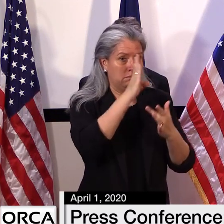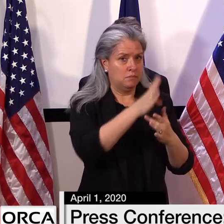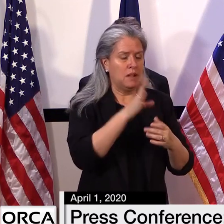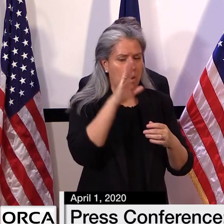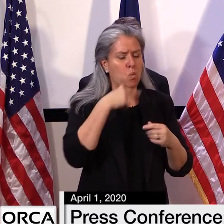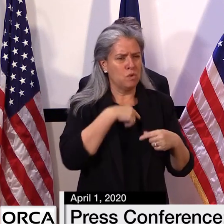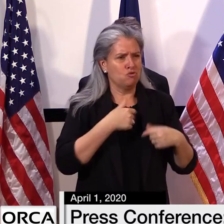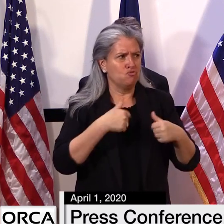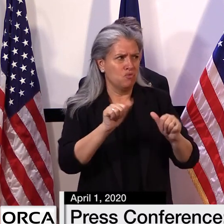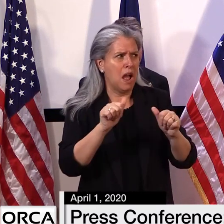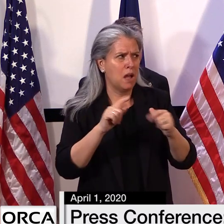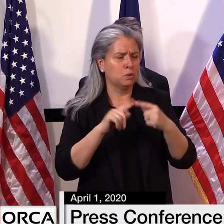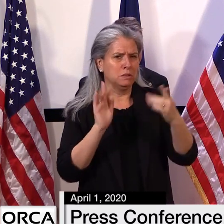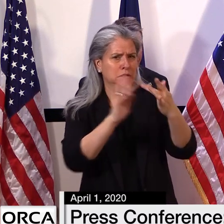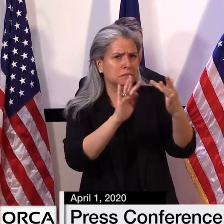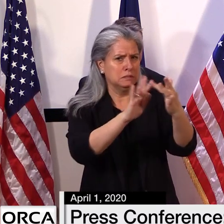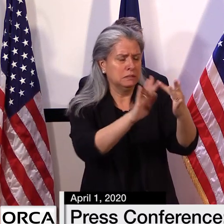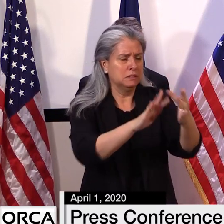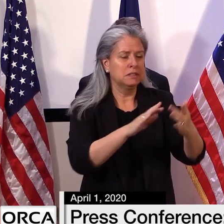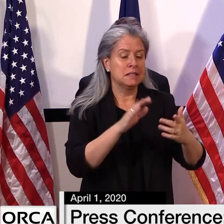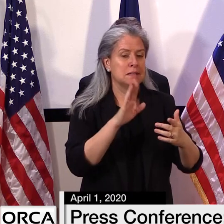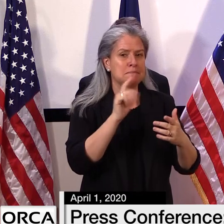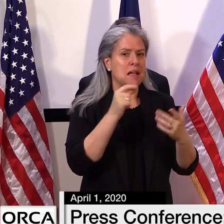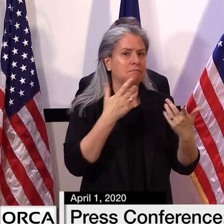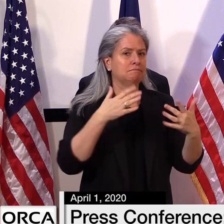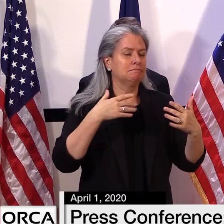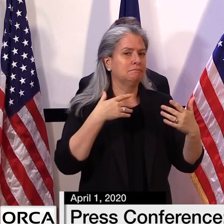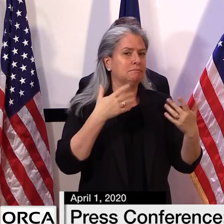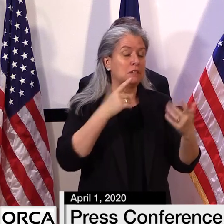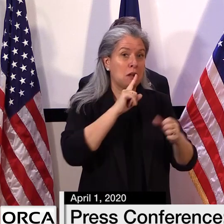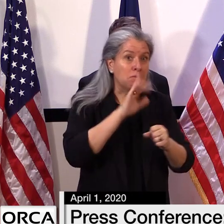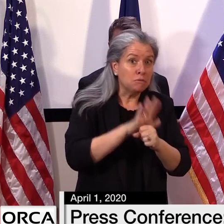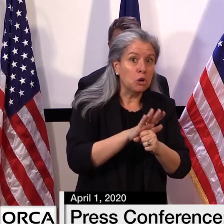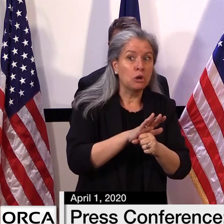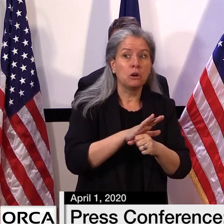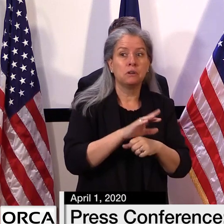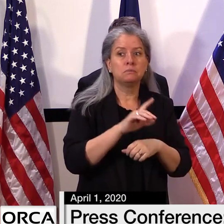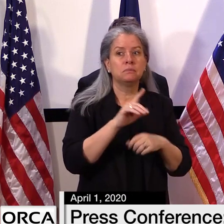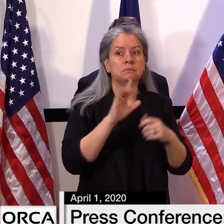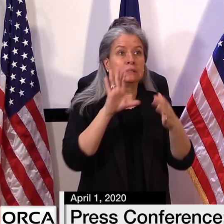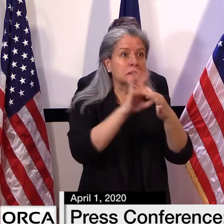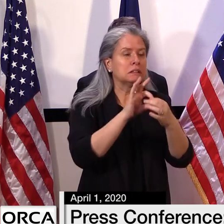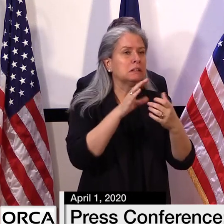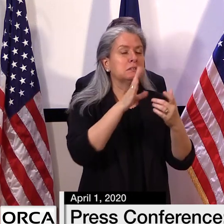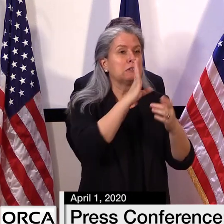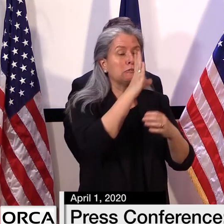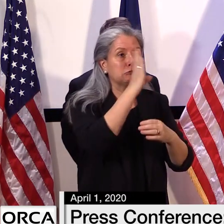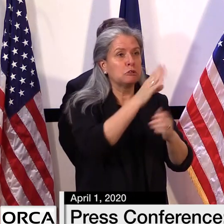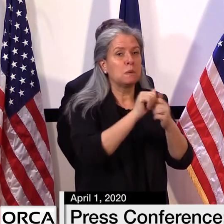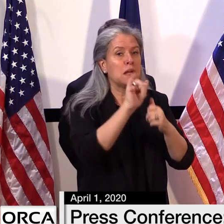much on our list of things to do, but I can't confirm that there's been an actual connect at this point.